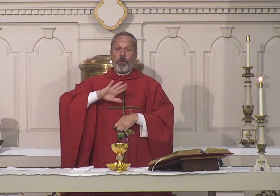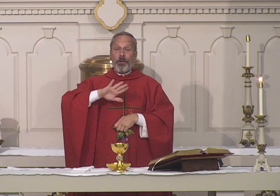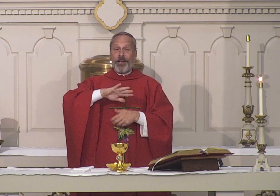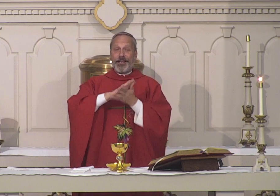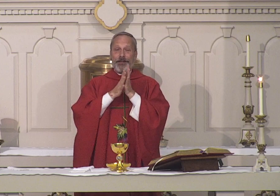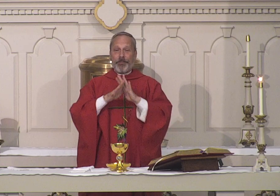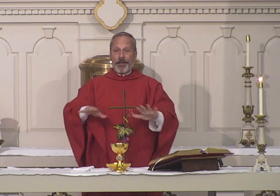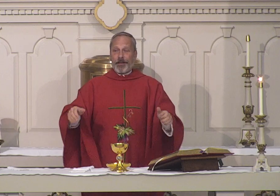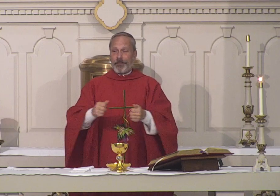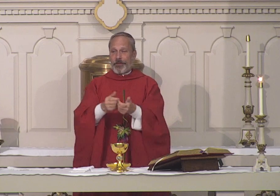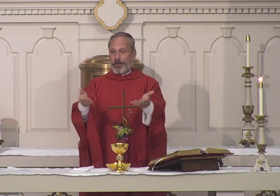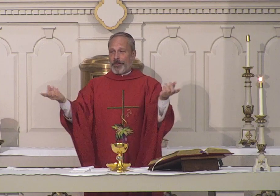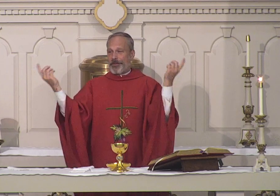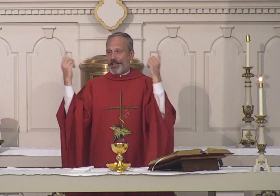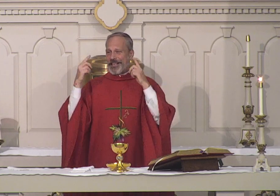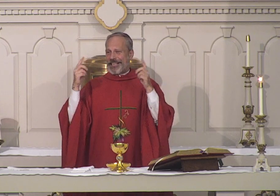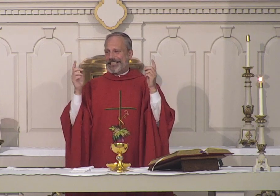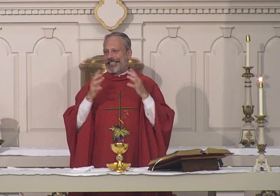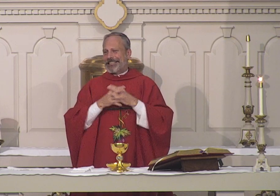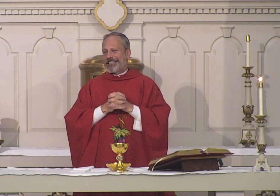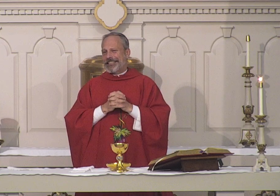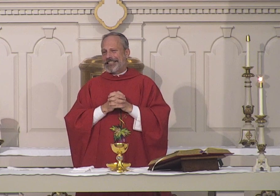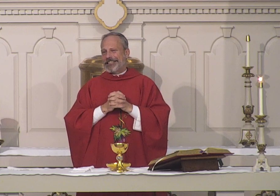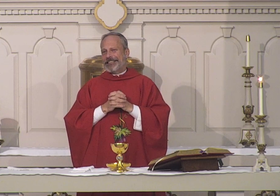The peace of the Lord be with you always.